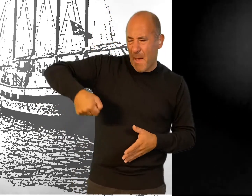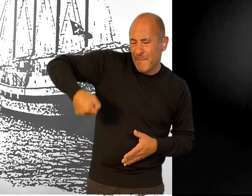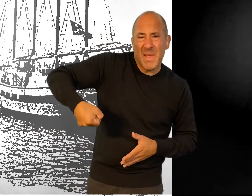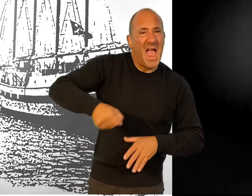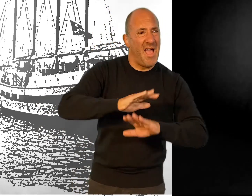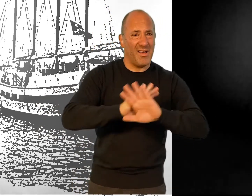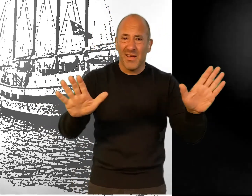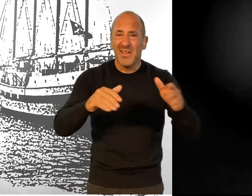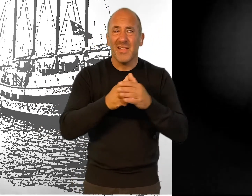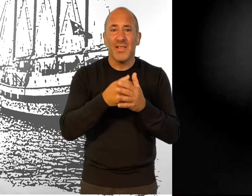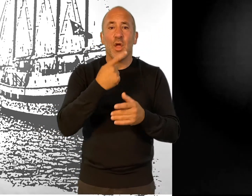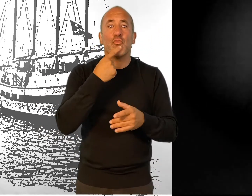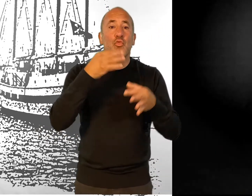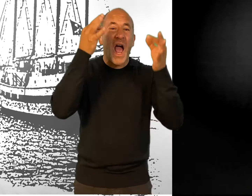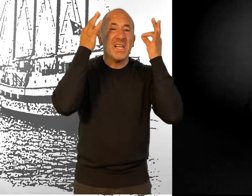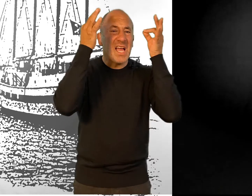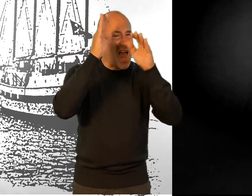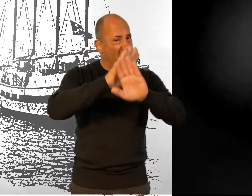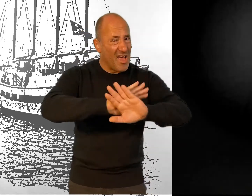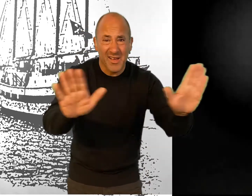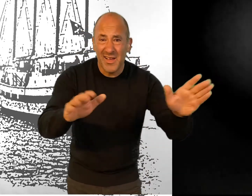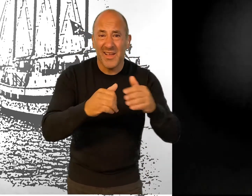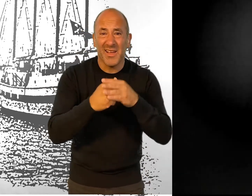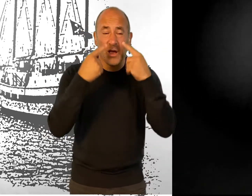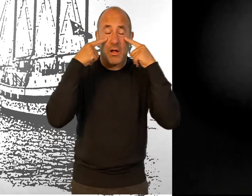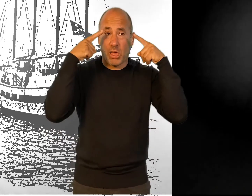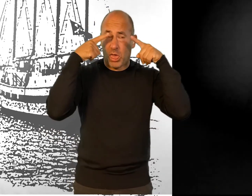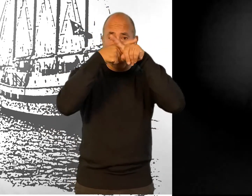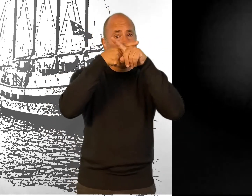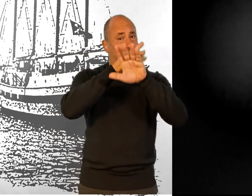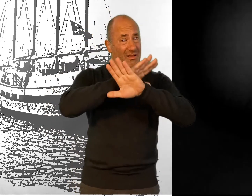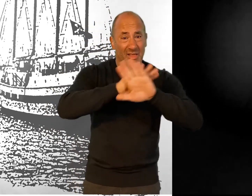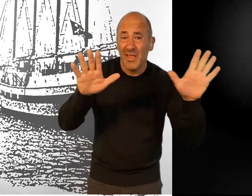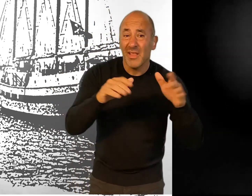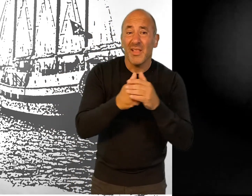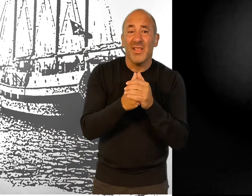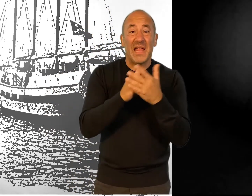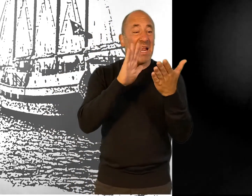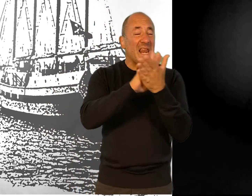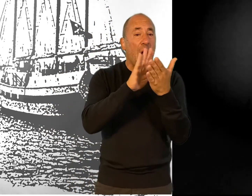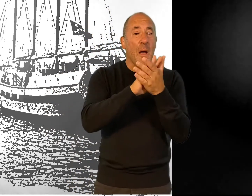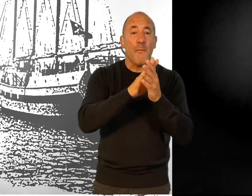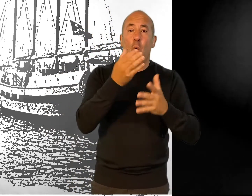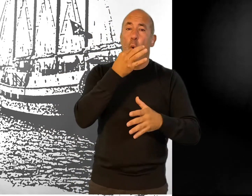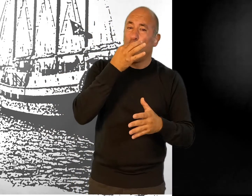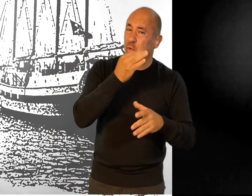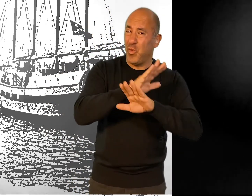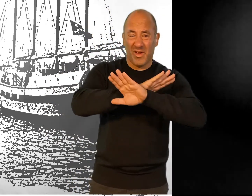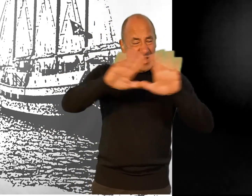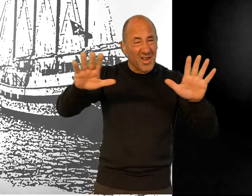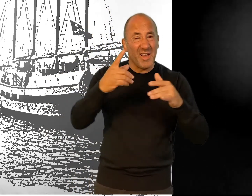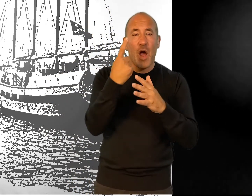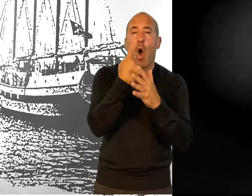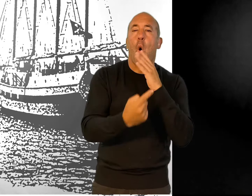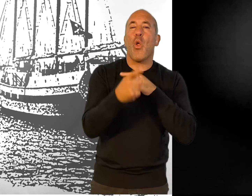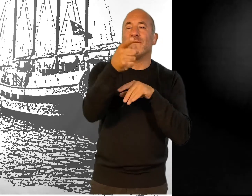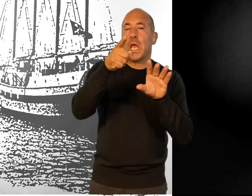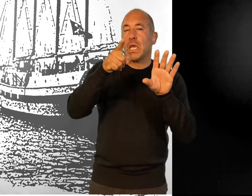Don't step on board left foot first, wear green or carry a black bag, don't have red hair, be cross-eyed, clap